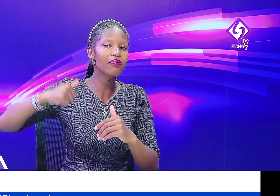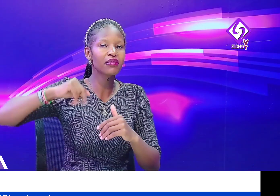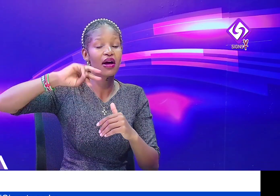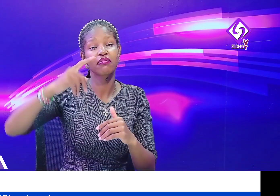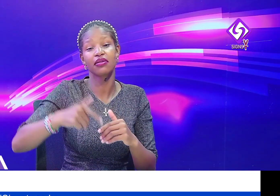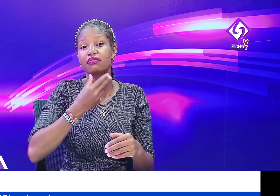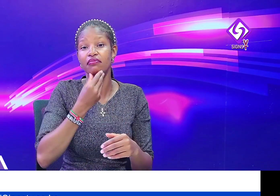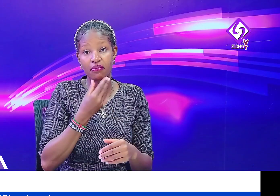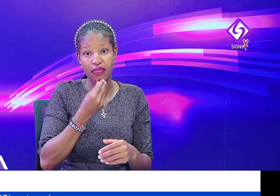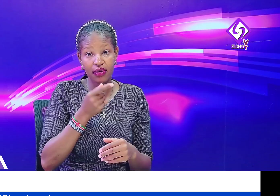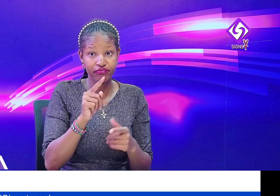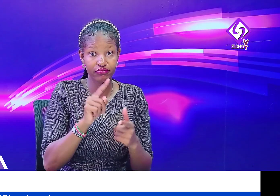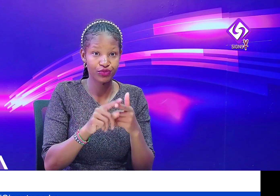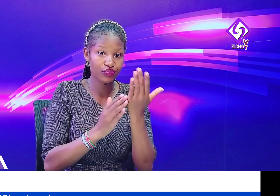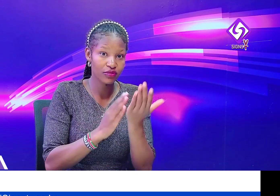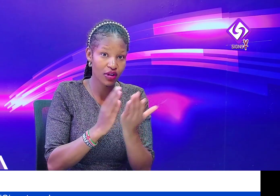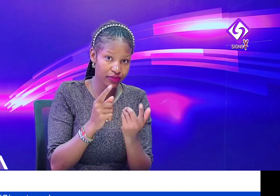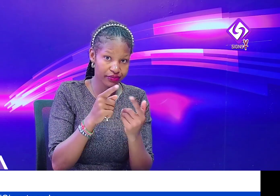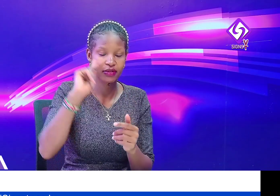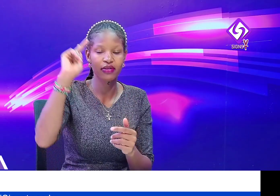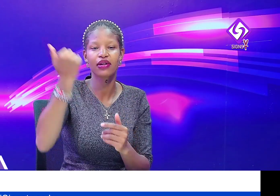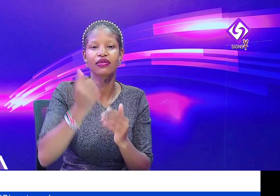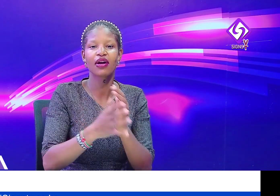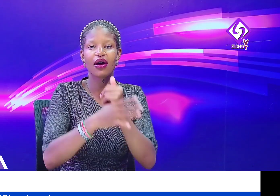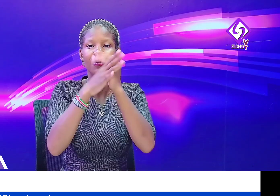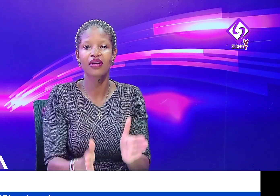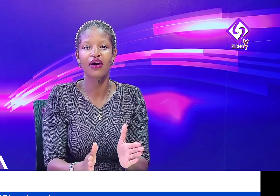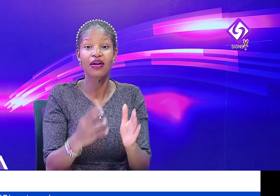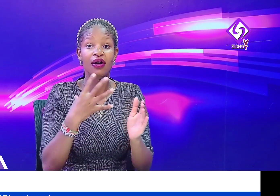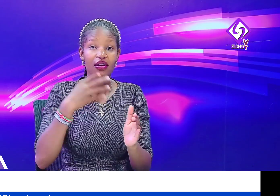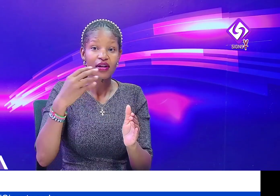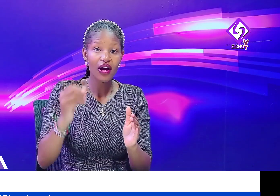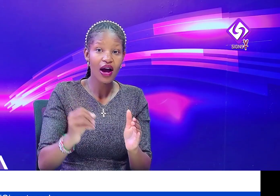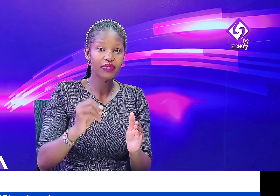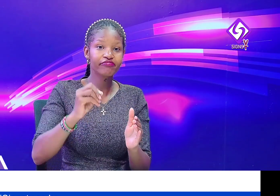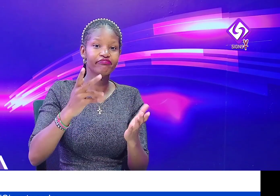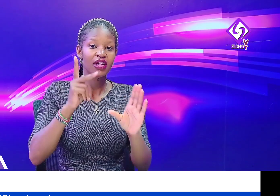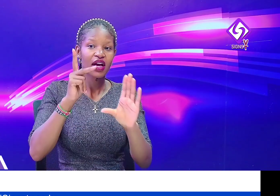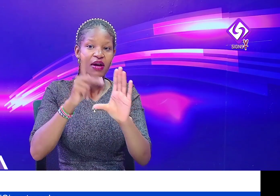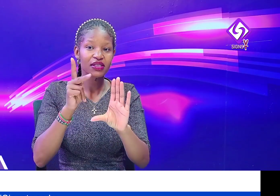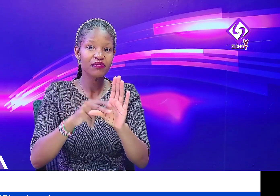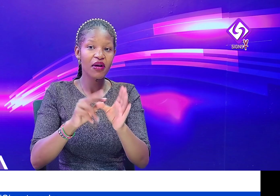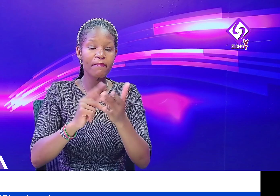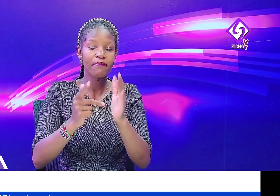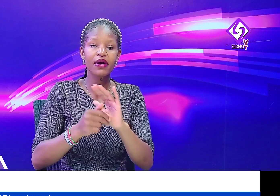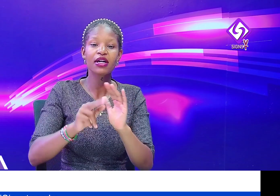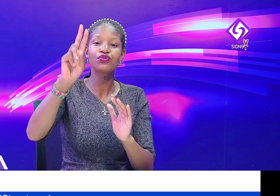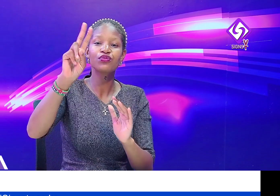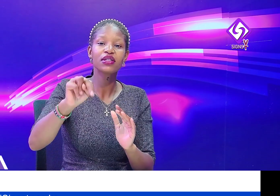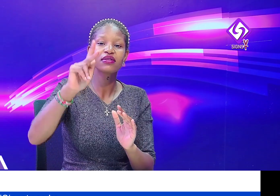Minister Raila Odinga, to serve as Kenya's ambassador and permanent representative to the United